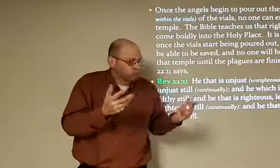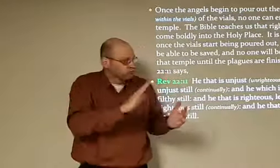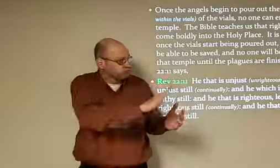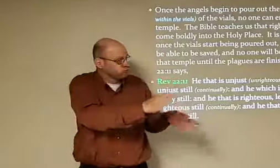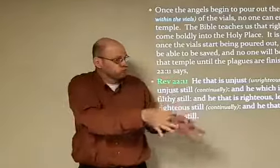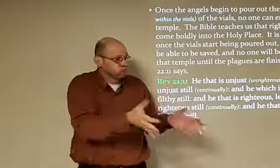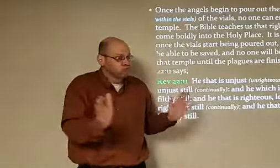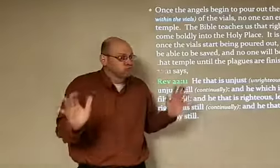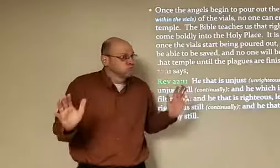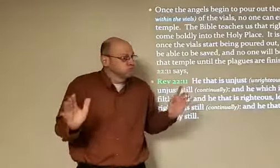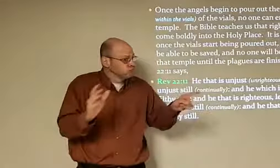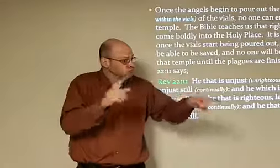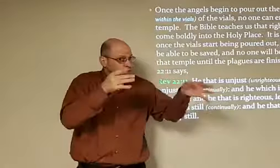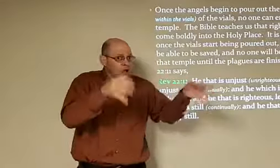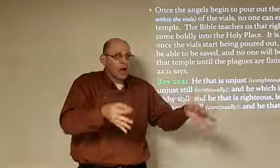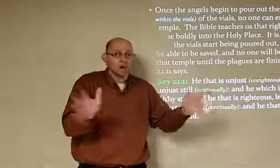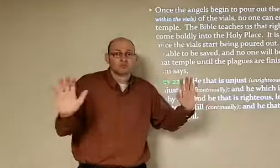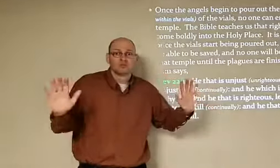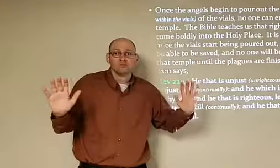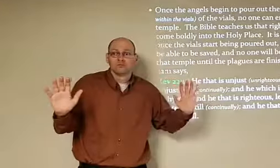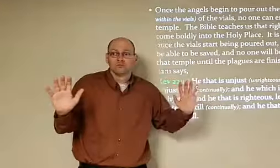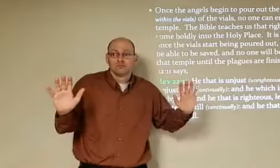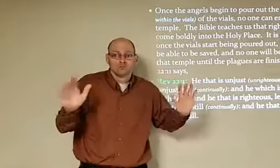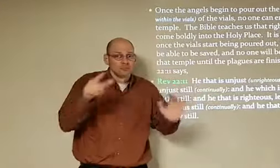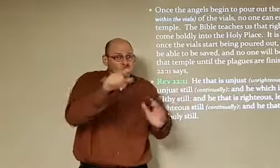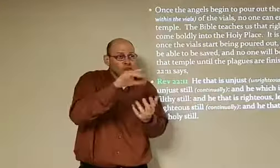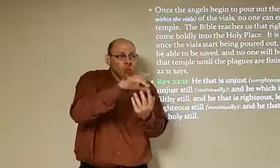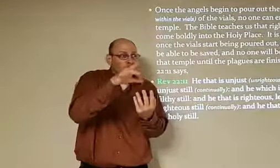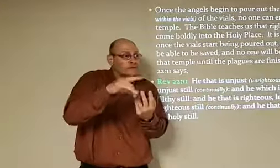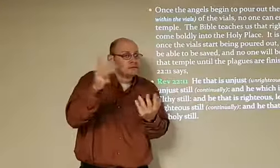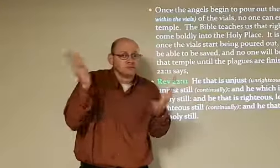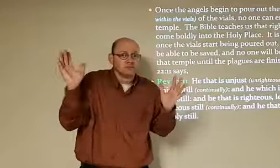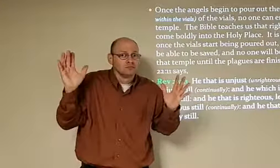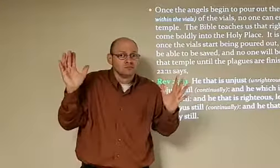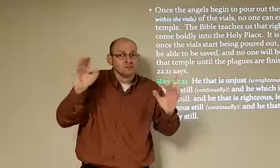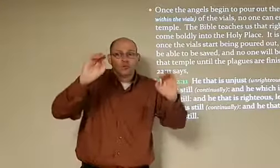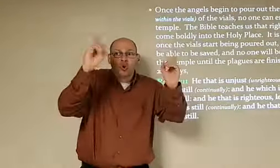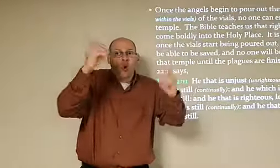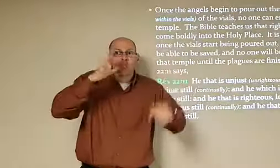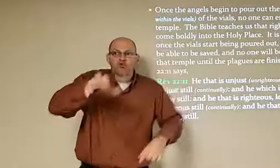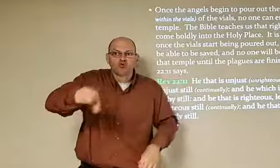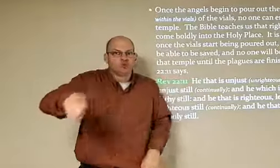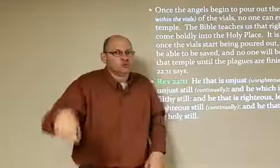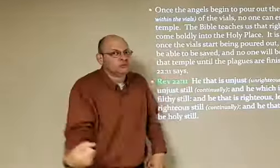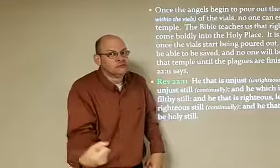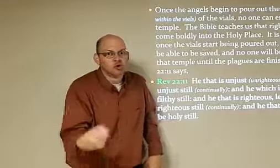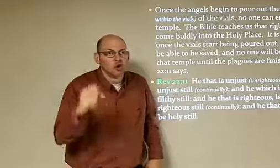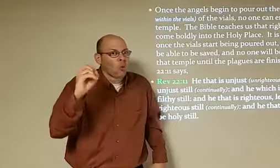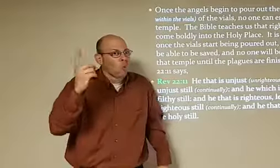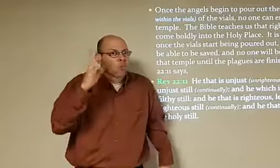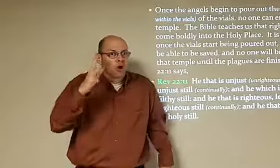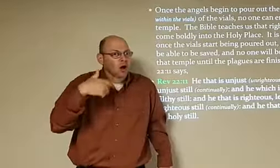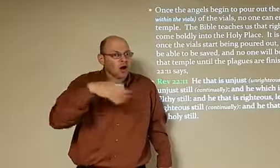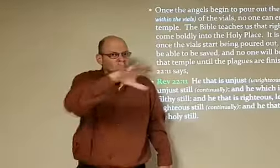are? Stay dirty, stay sinful? That's your choice. No one's going to twist your arm. No one's